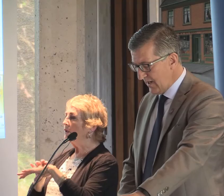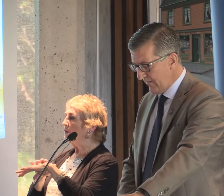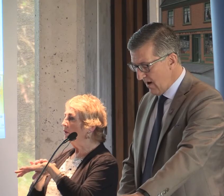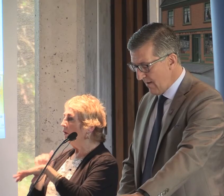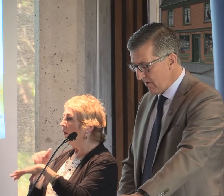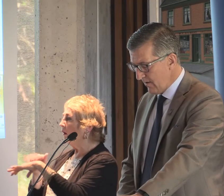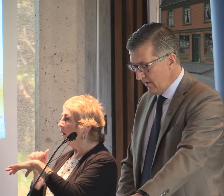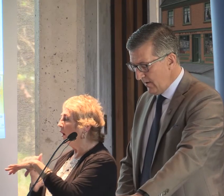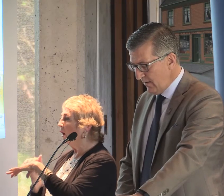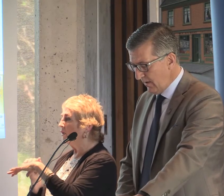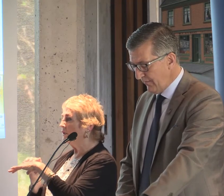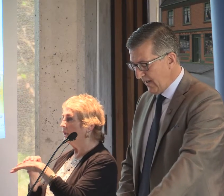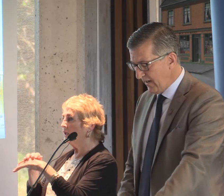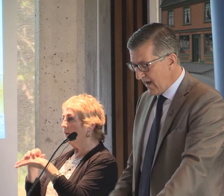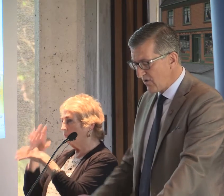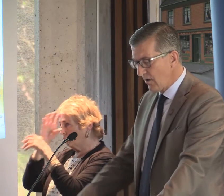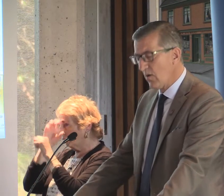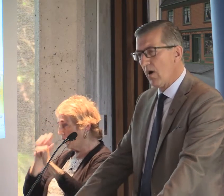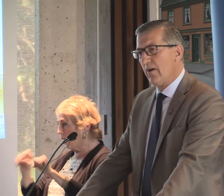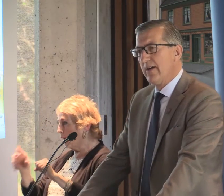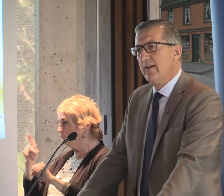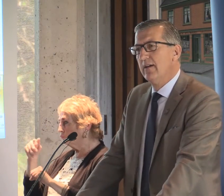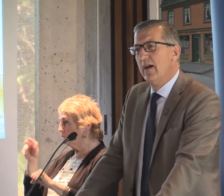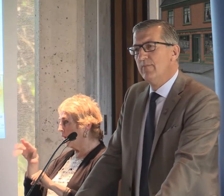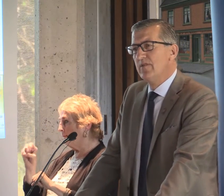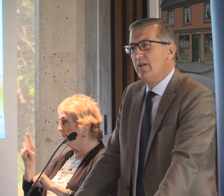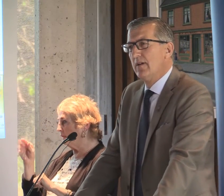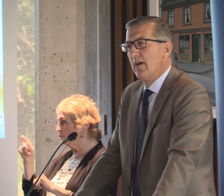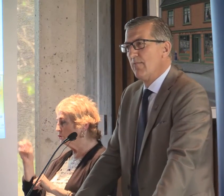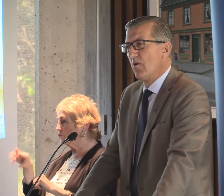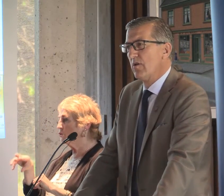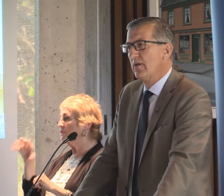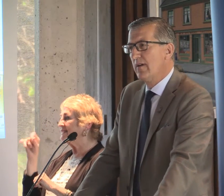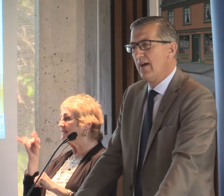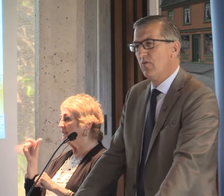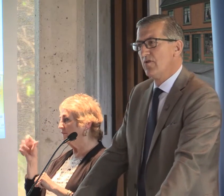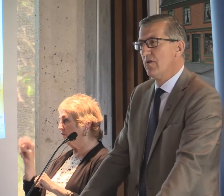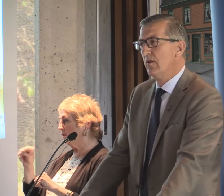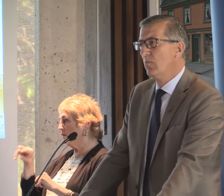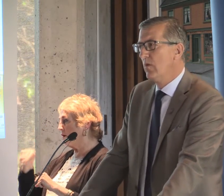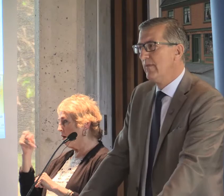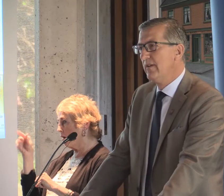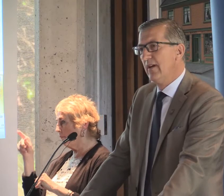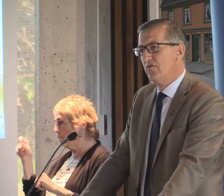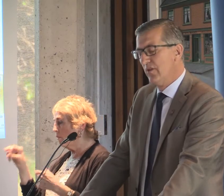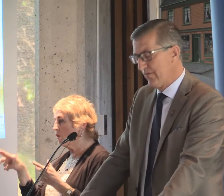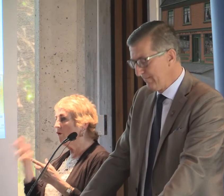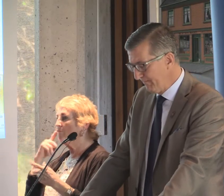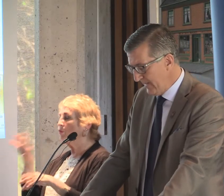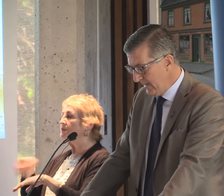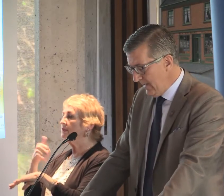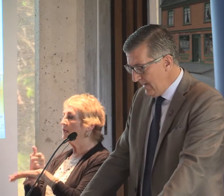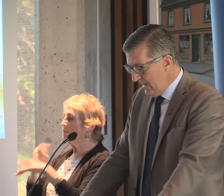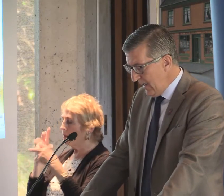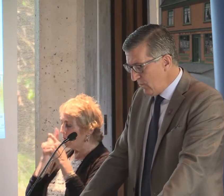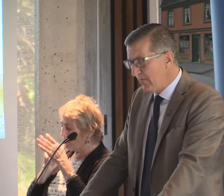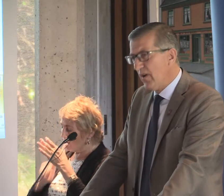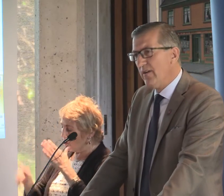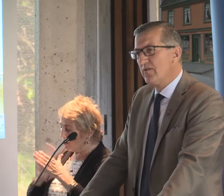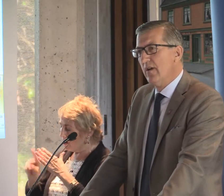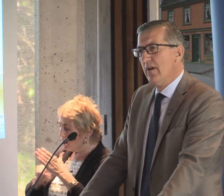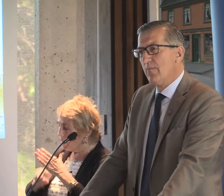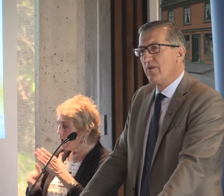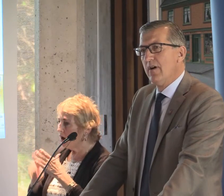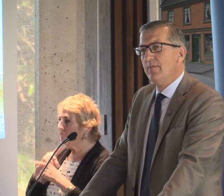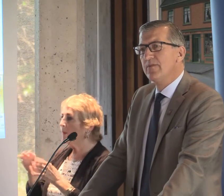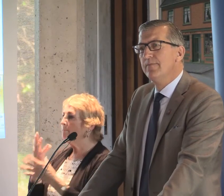Minister Stephen Harper to convene a national inquiry on missing and murdered Aboriginal women and children. And we've done